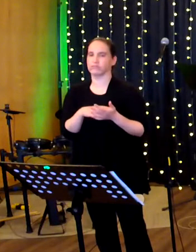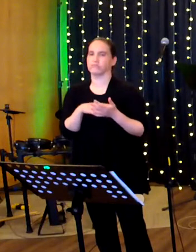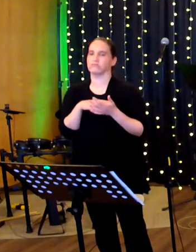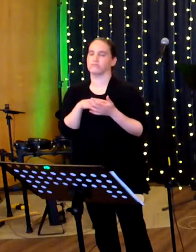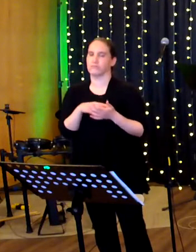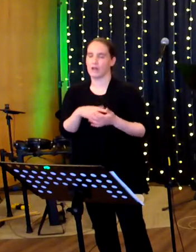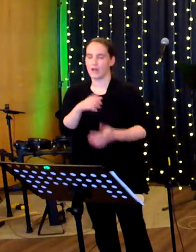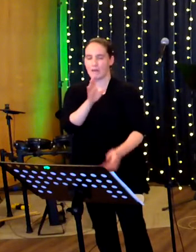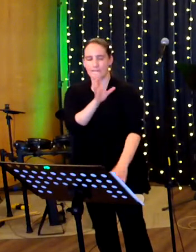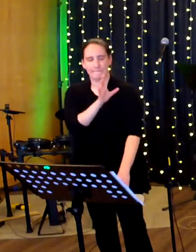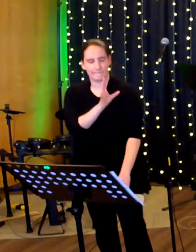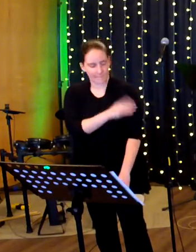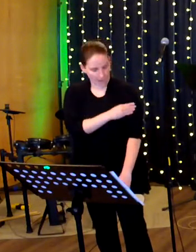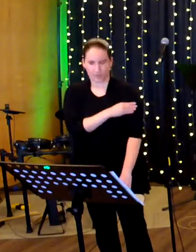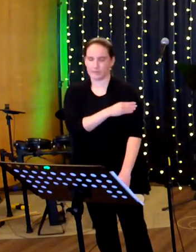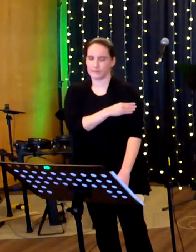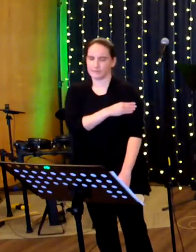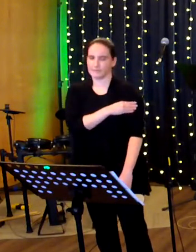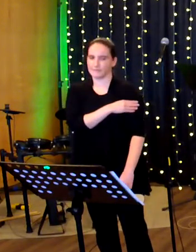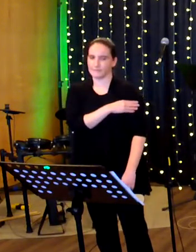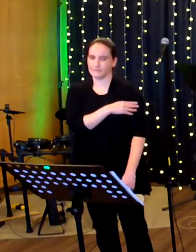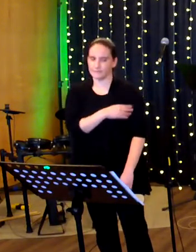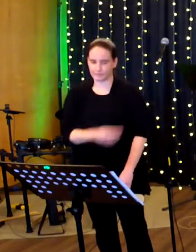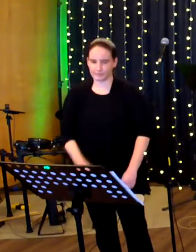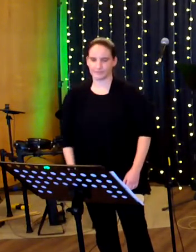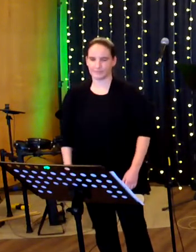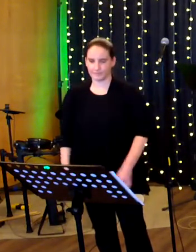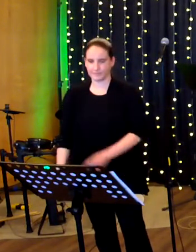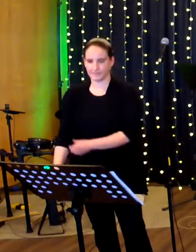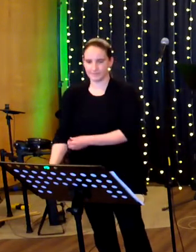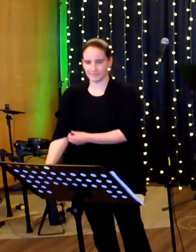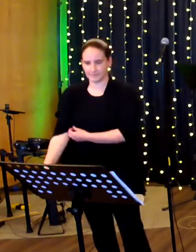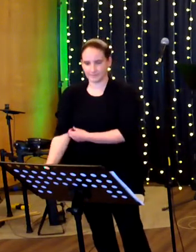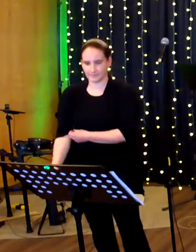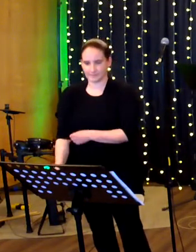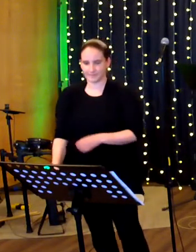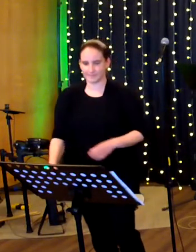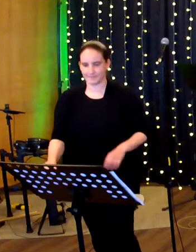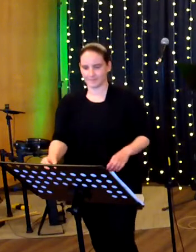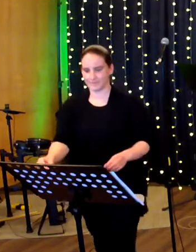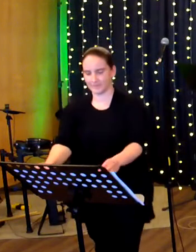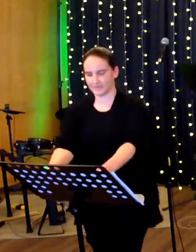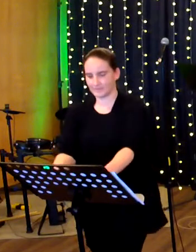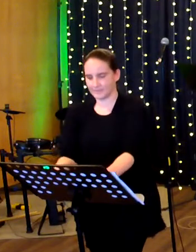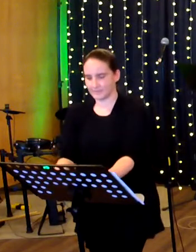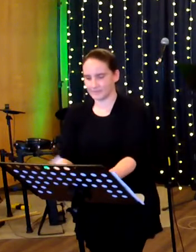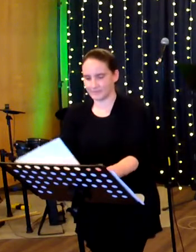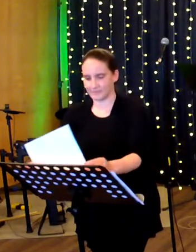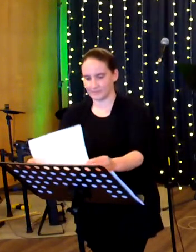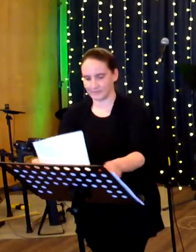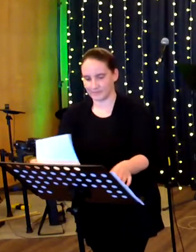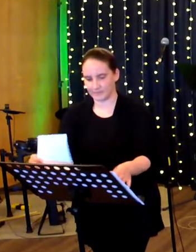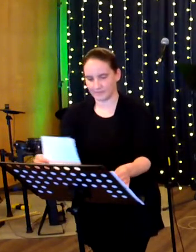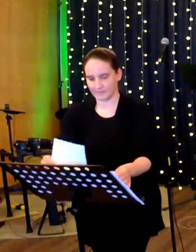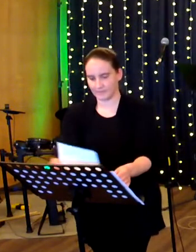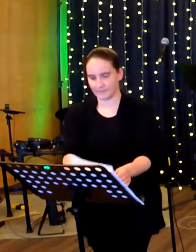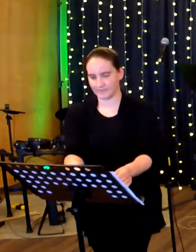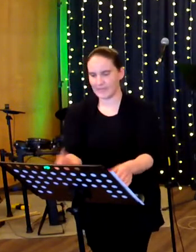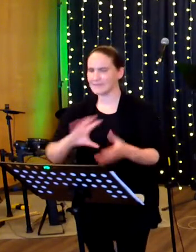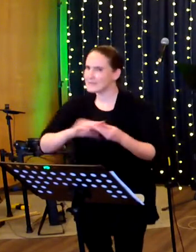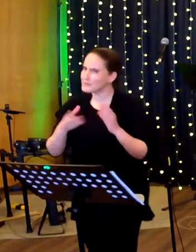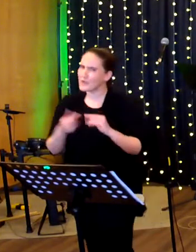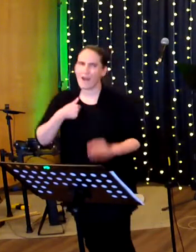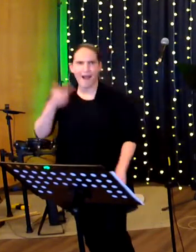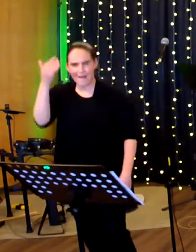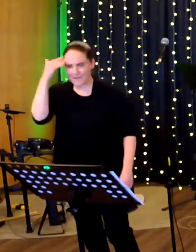pale, and I was helpless." I mean, this is just crazy stuff here, okay? Again, I know I've said this before during this series, but if anybody